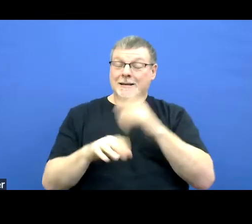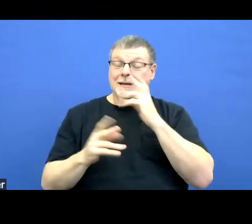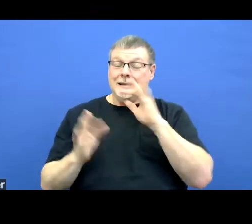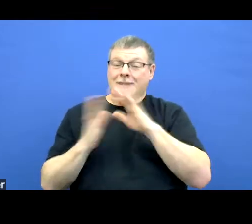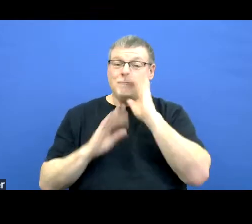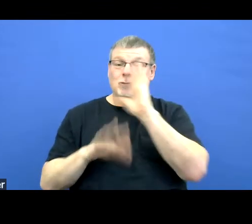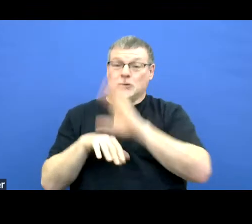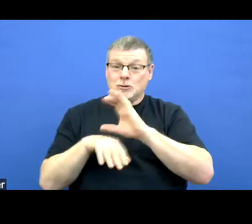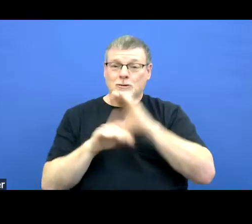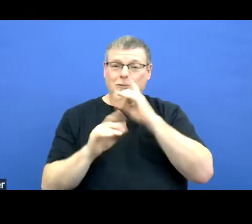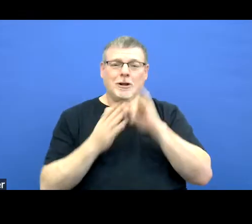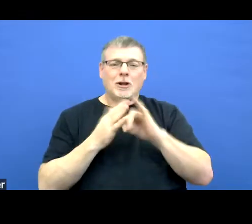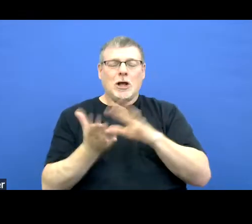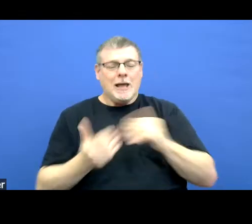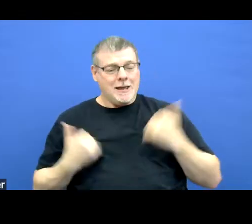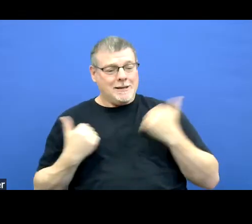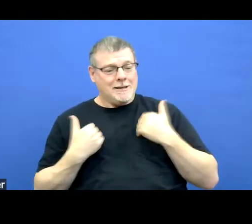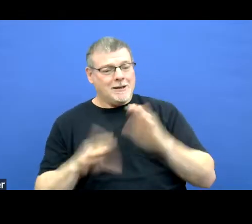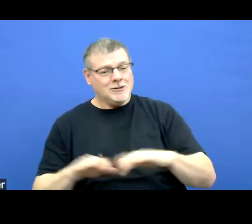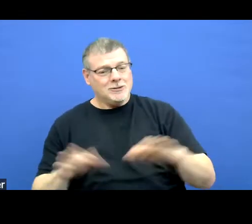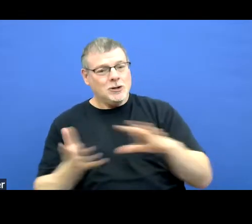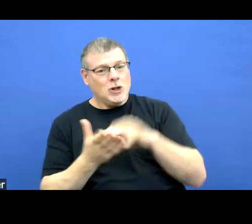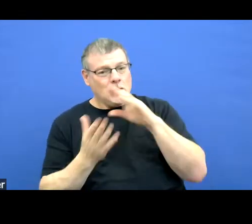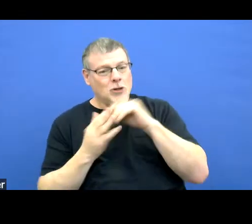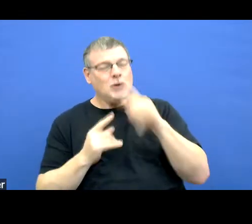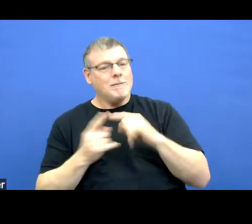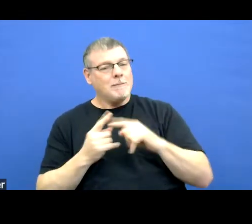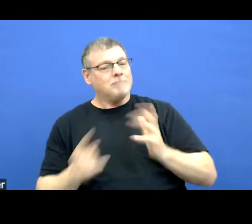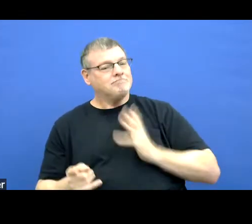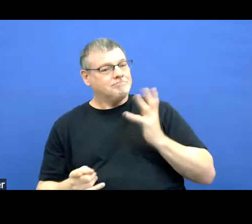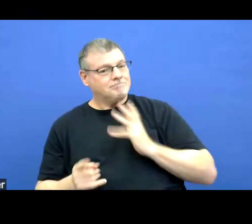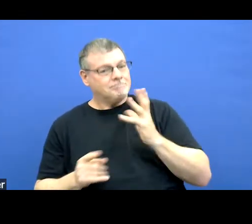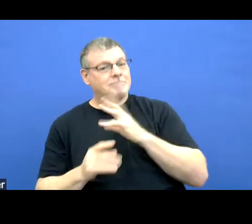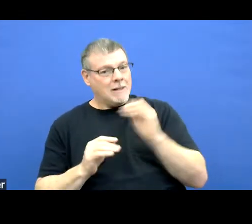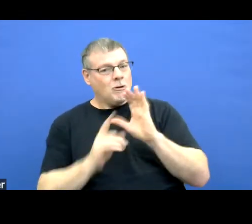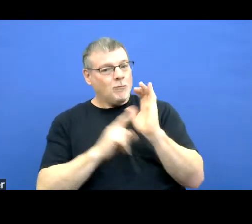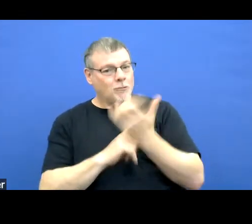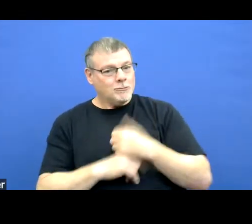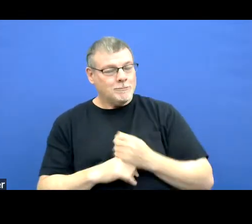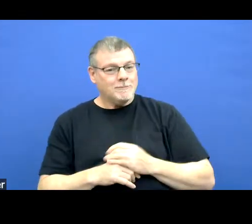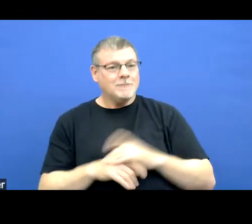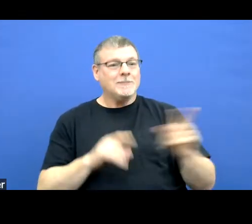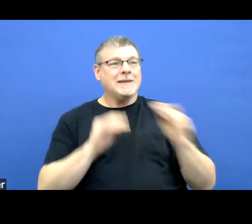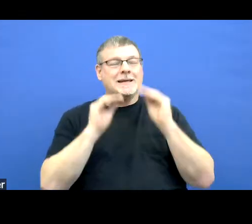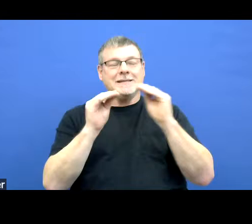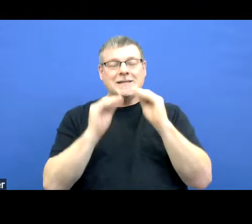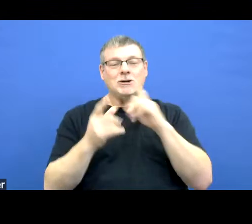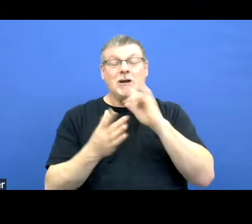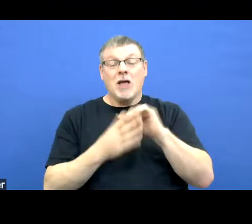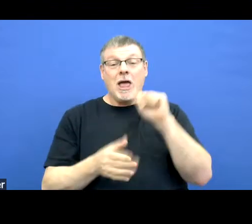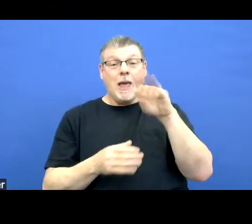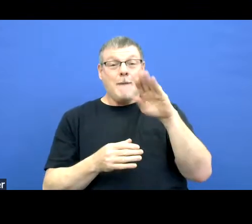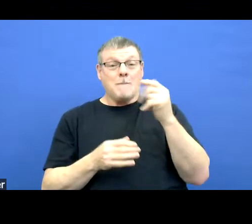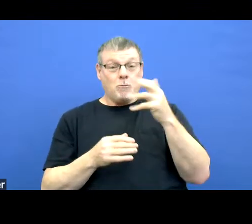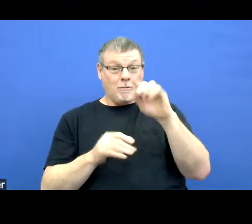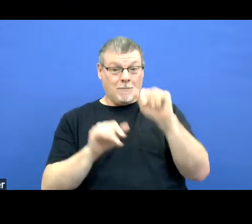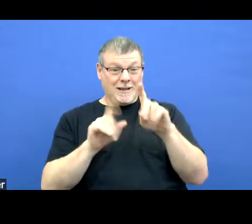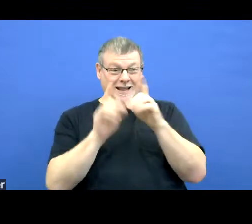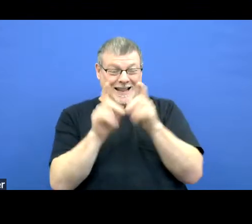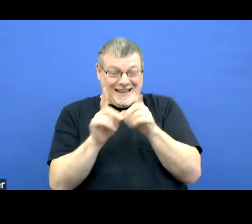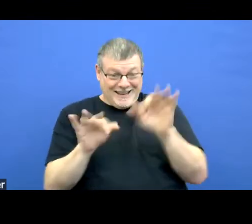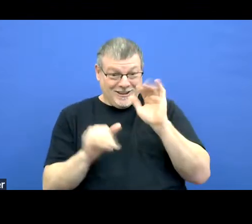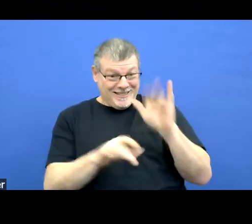younger children learn about their culture and etiquette. She is teaching them Amaharuk, the official language of